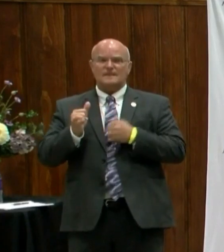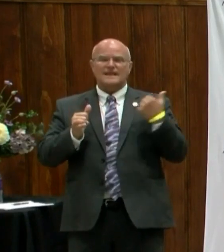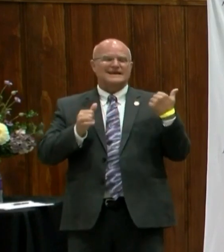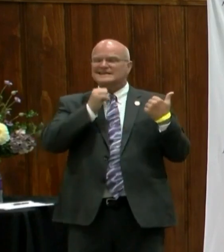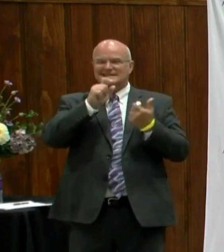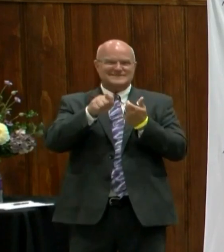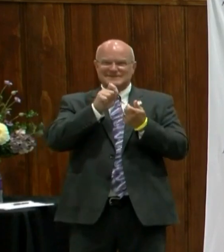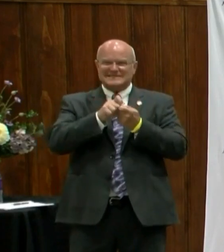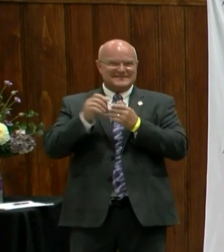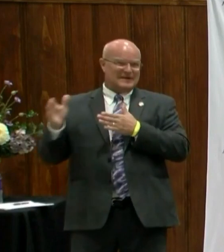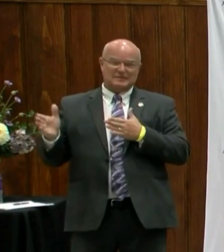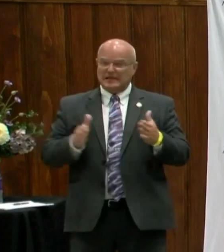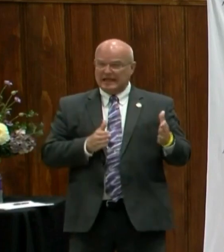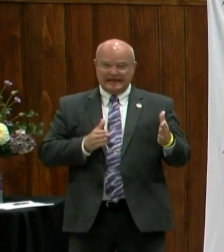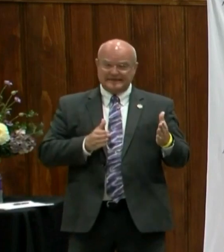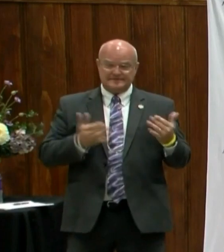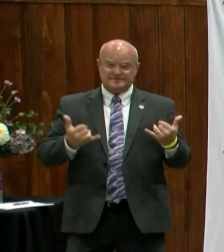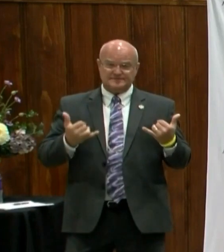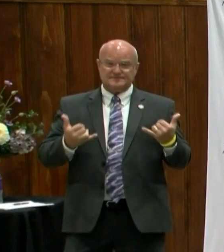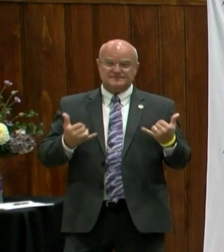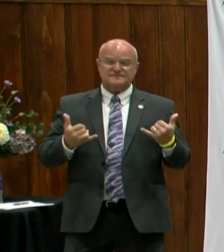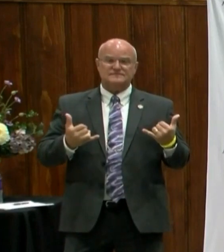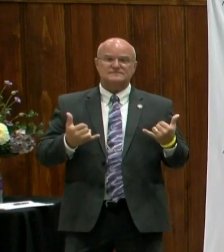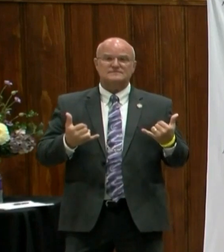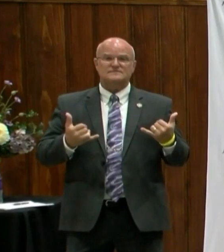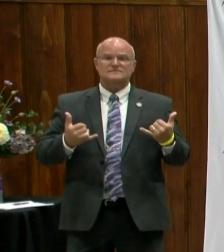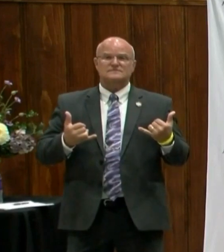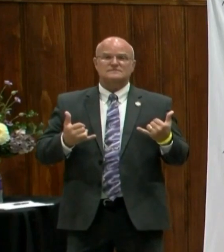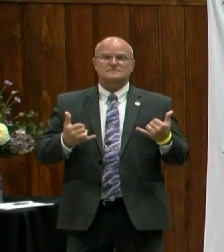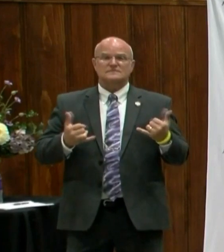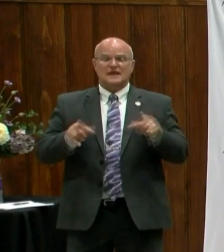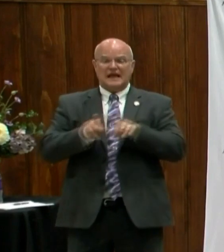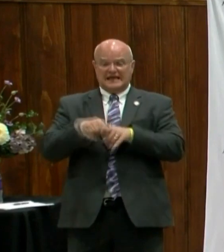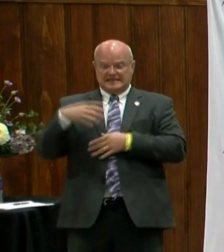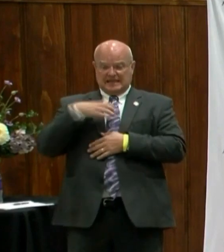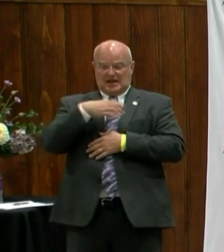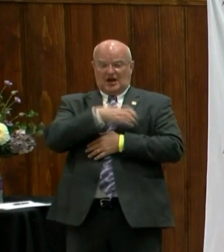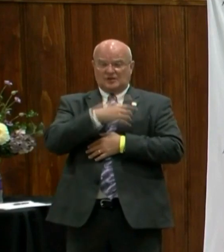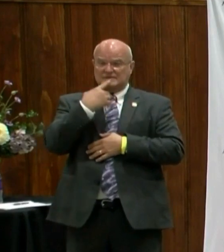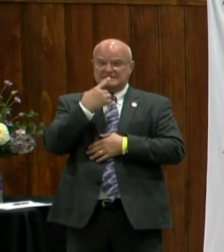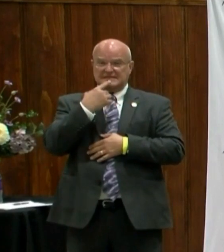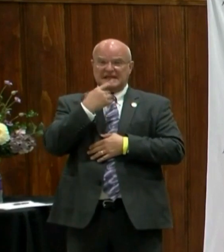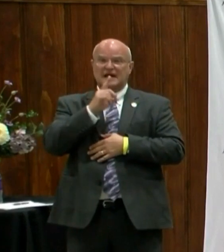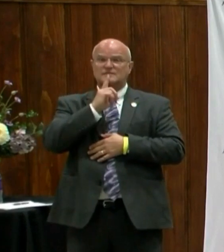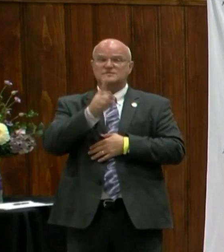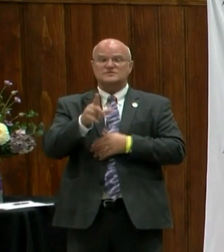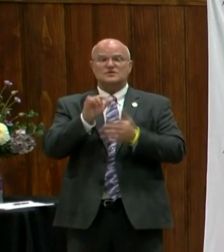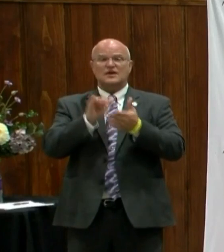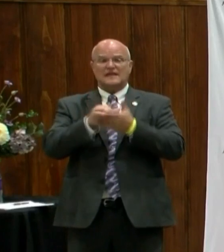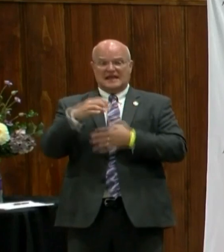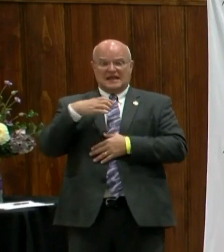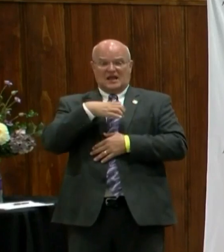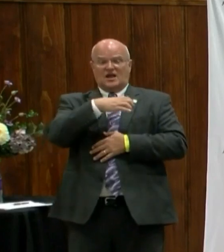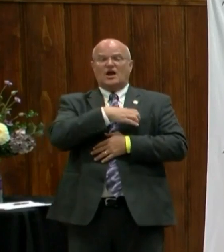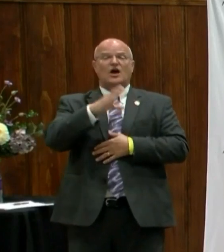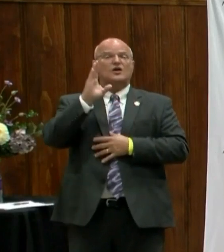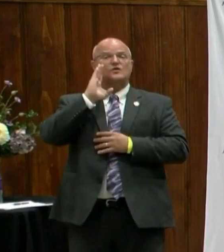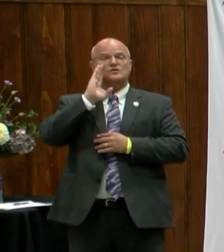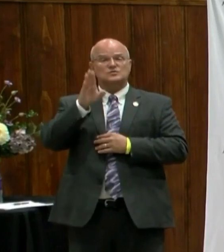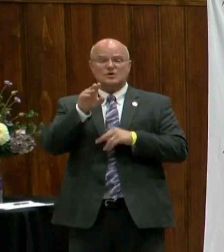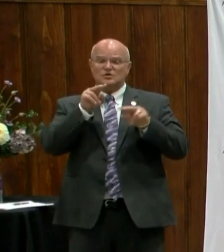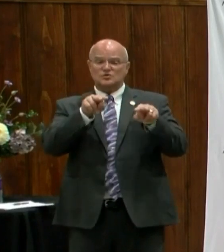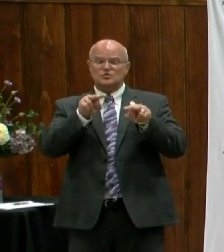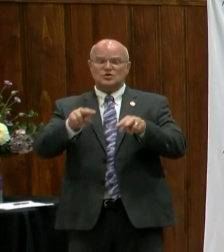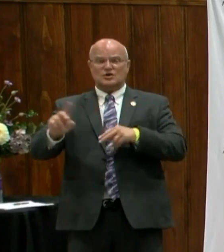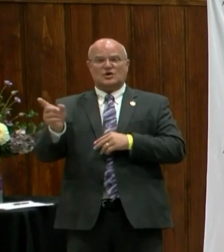There's not any specific plans. As the congressman indicated, I'm sure that Congress will